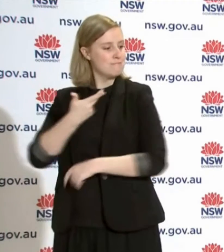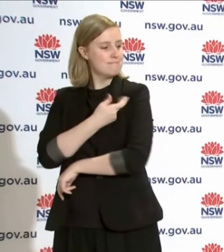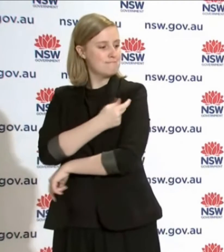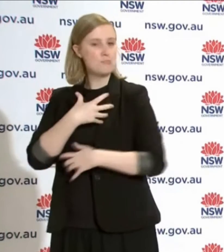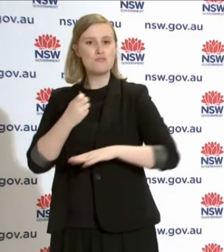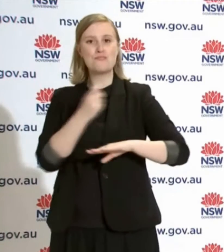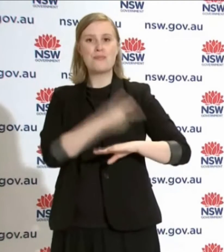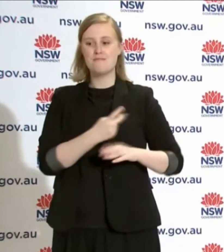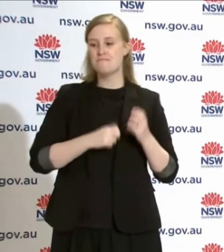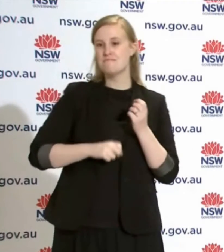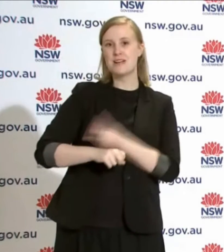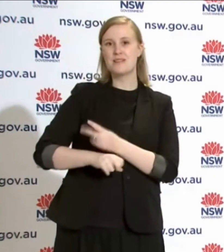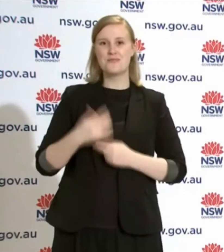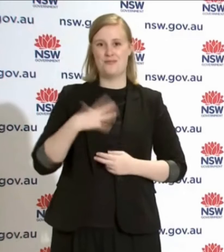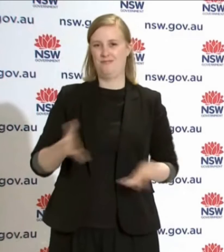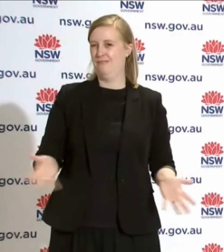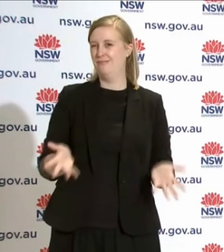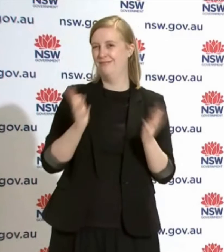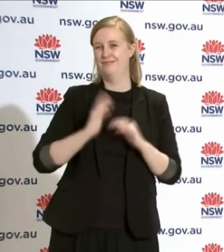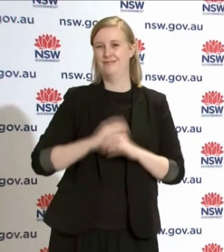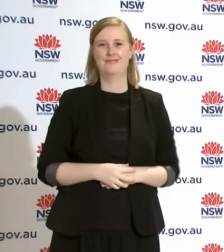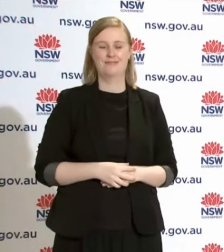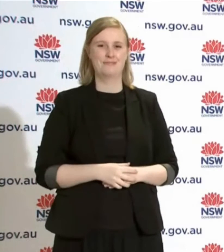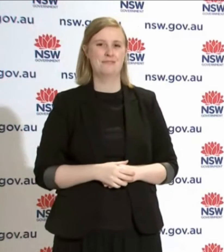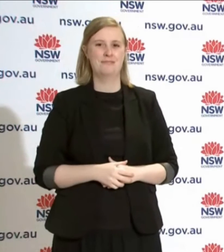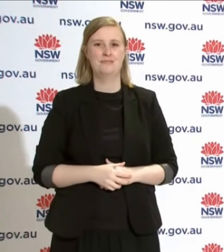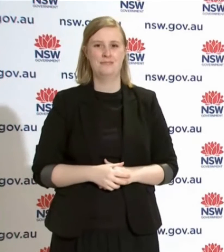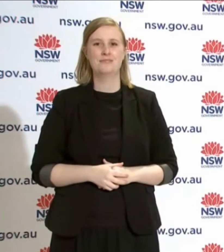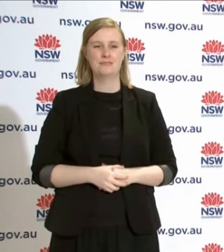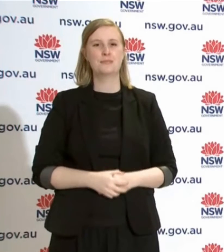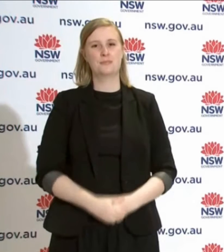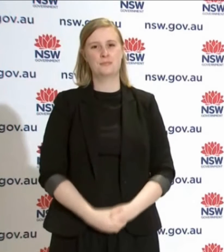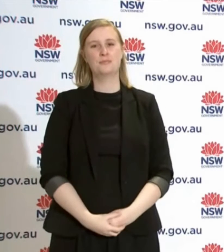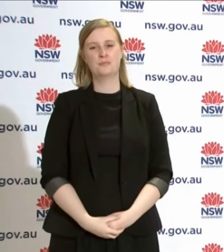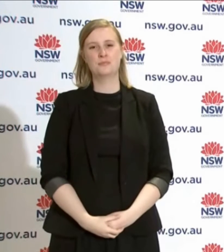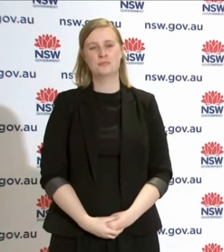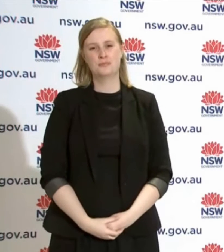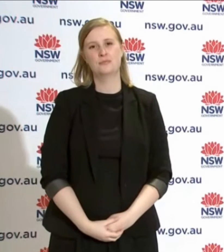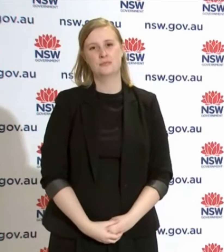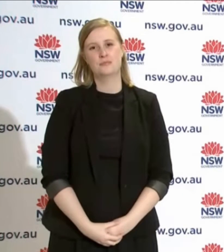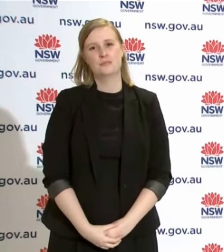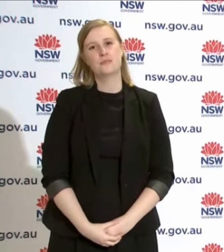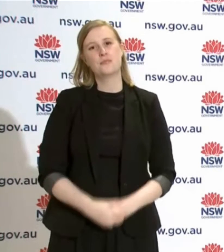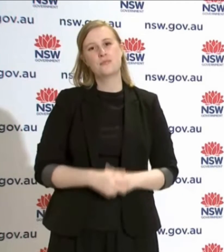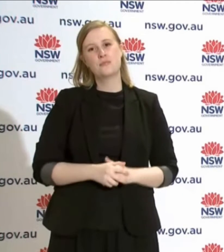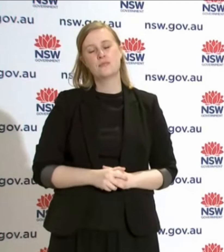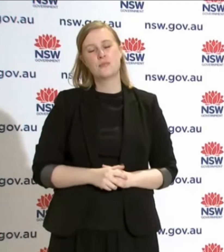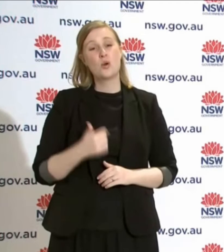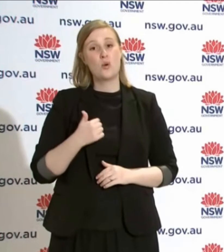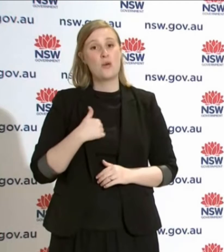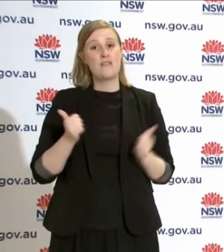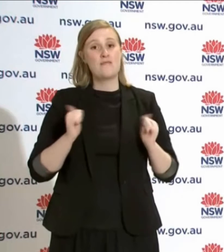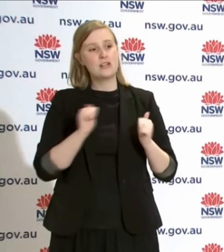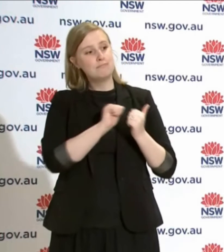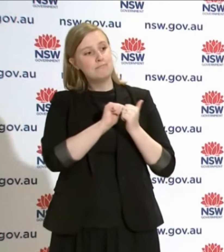rate the fastest. To assist, to put a little bit of a light-hearted note on this, we've partnered with the